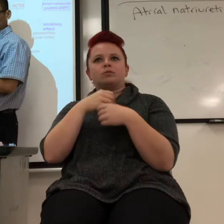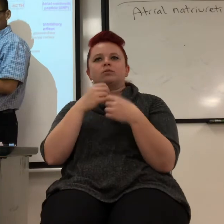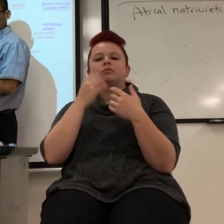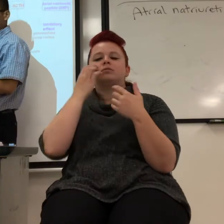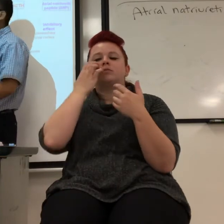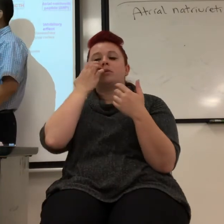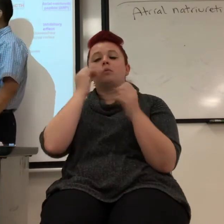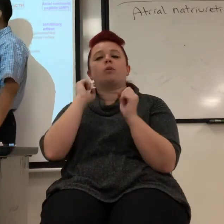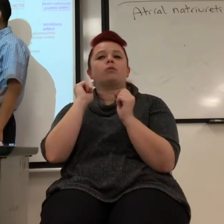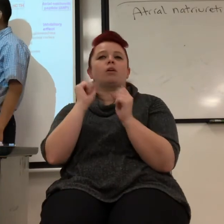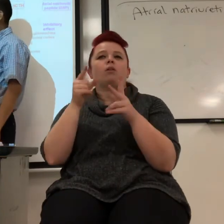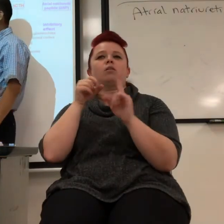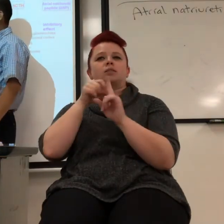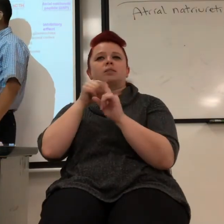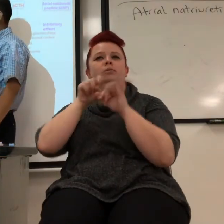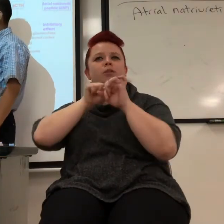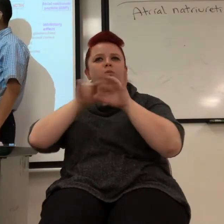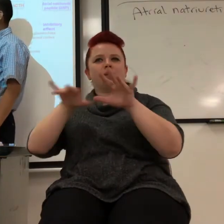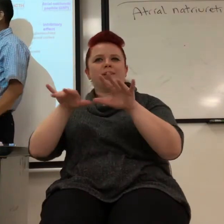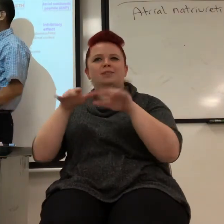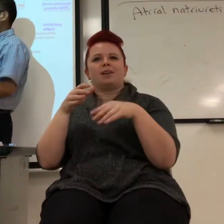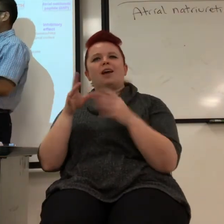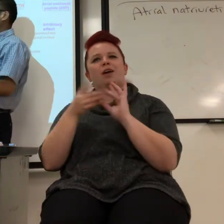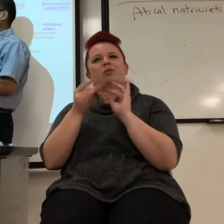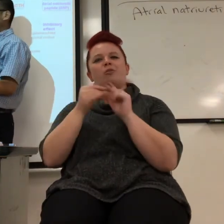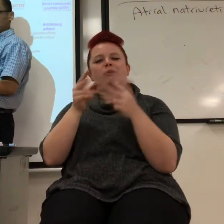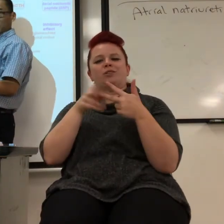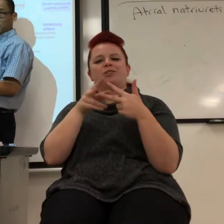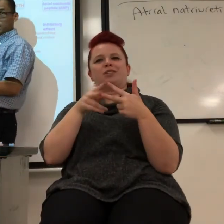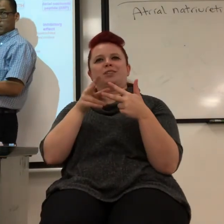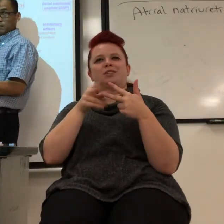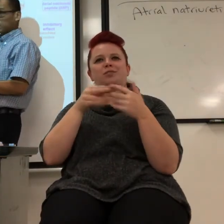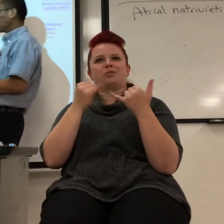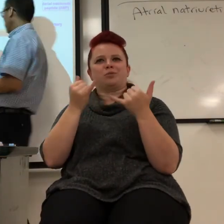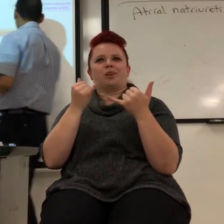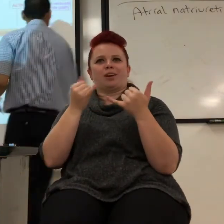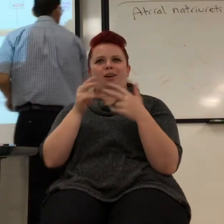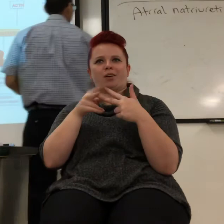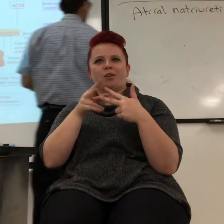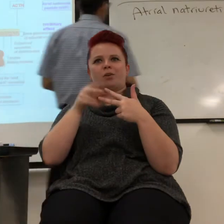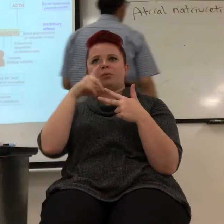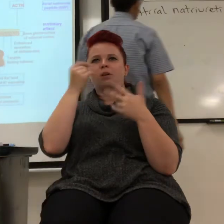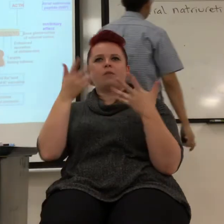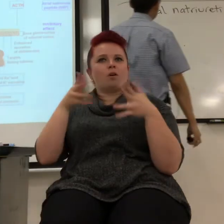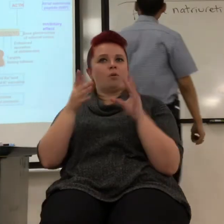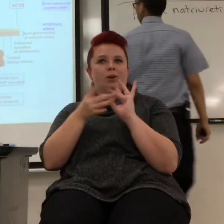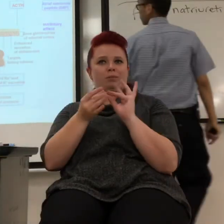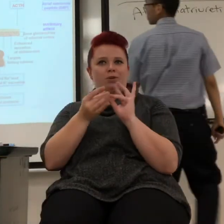its release. I'll mention two and three right now because I've already mentioned them.